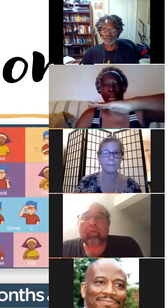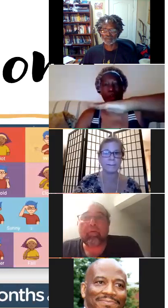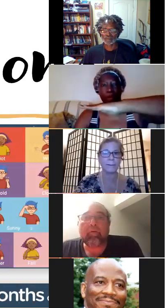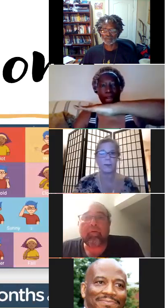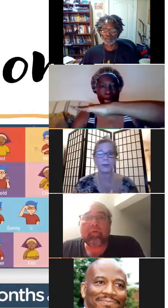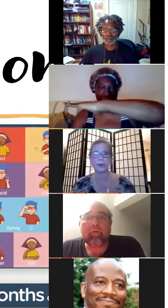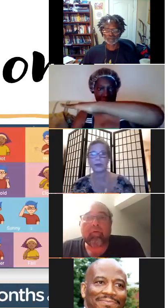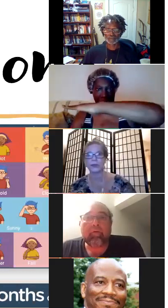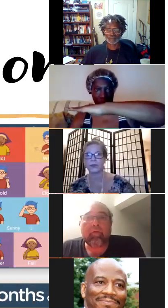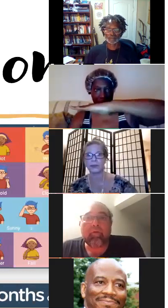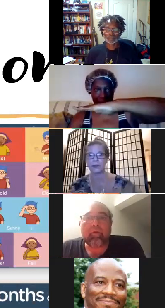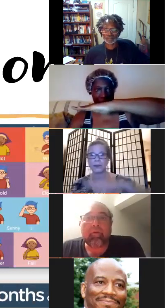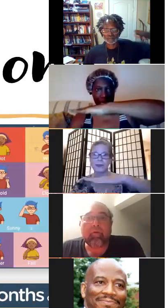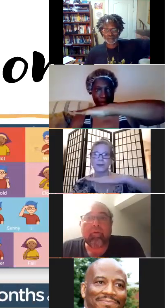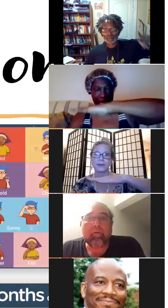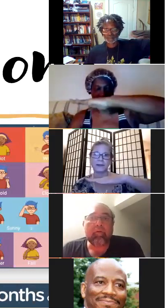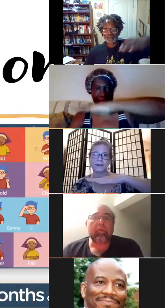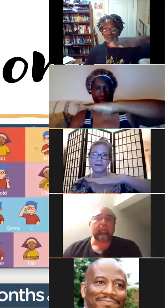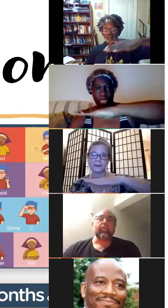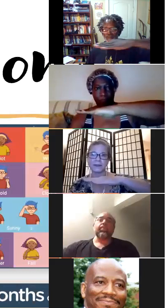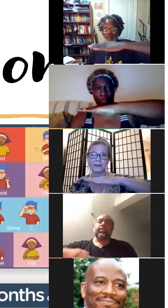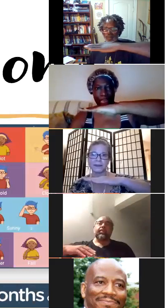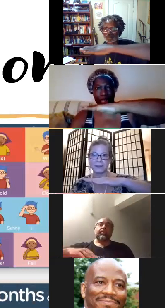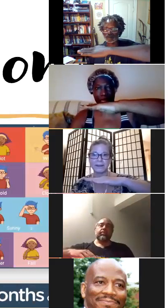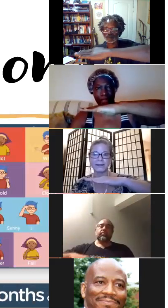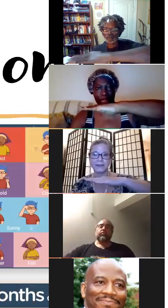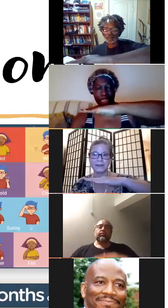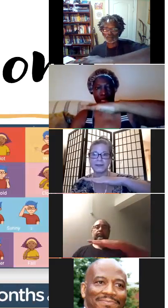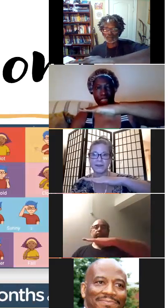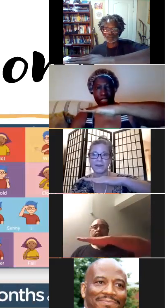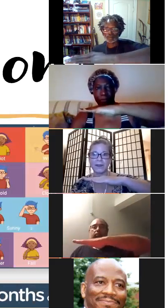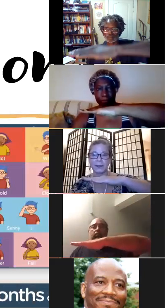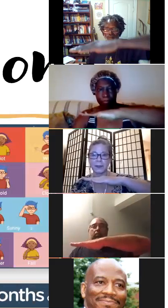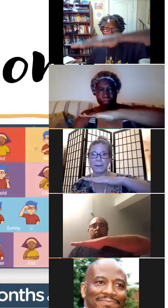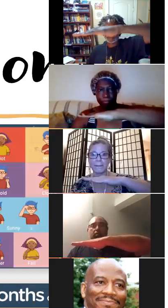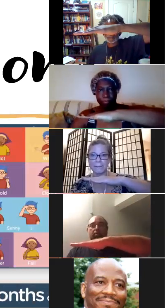your helper hand or your non-dominant hand flat down like this,